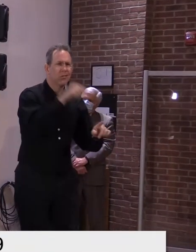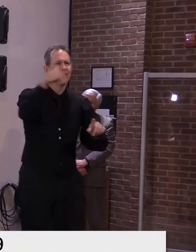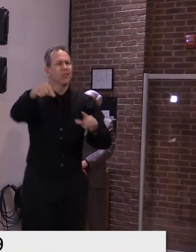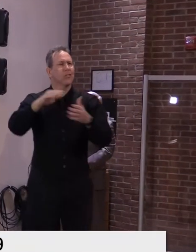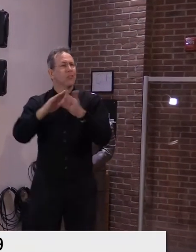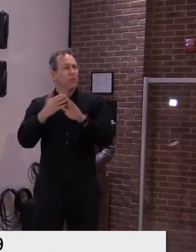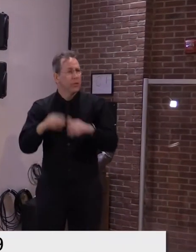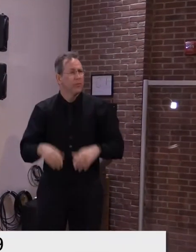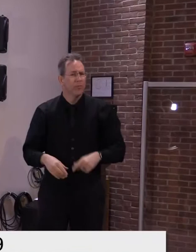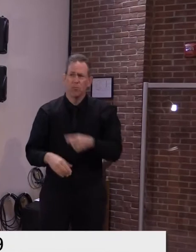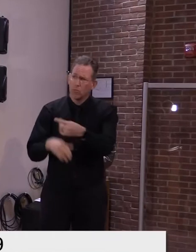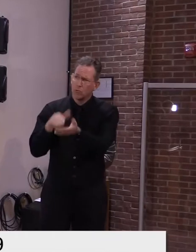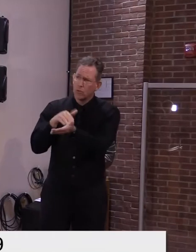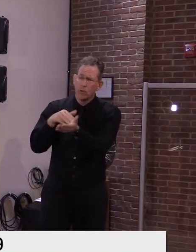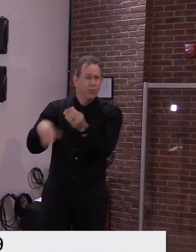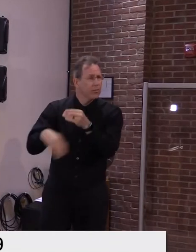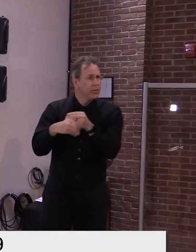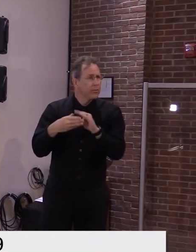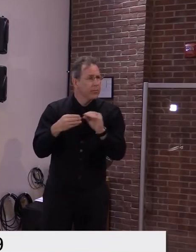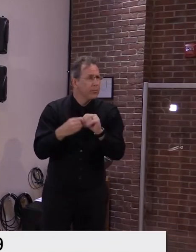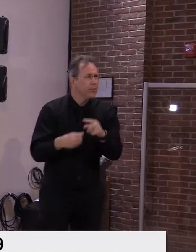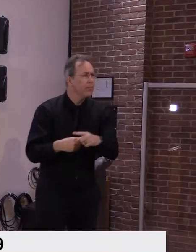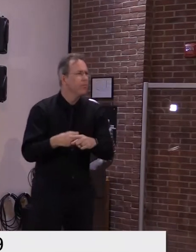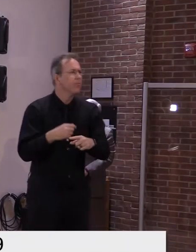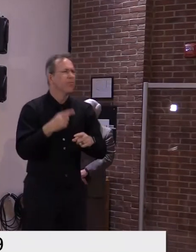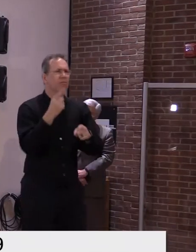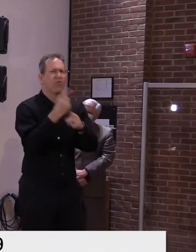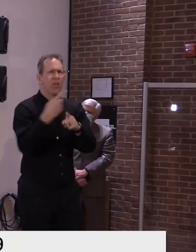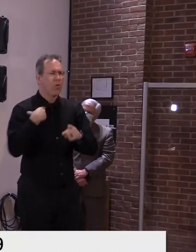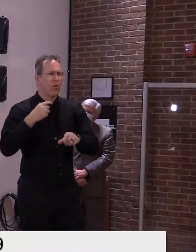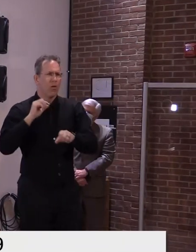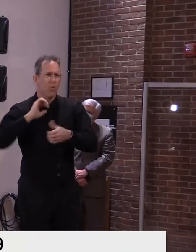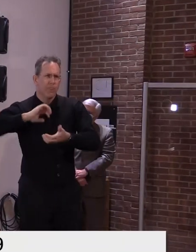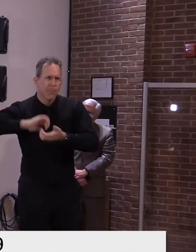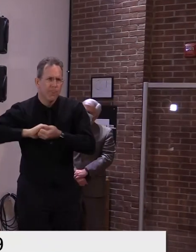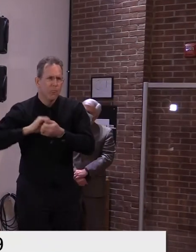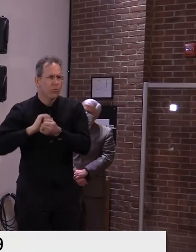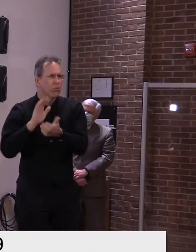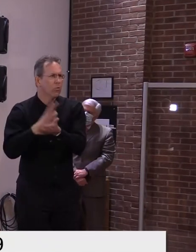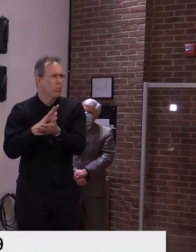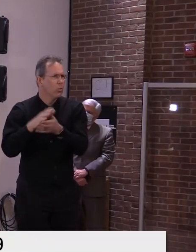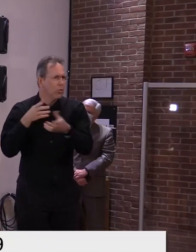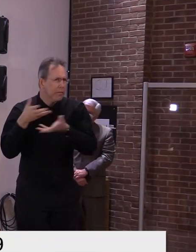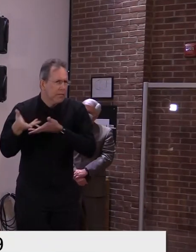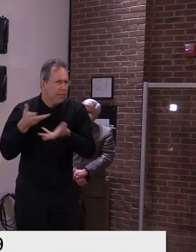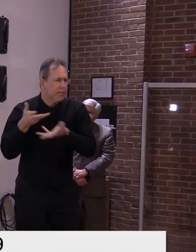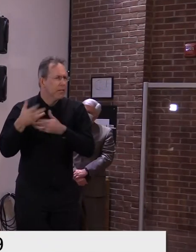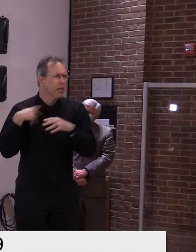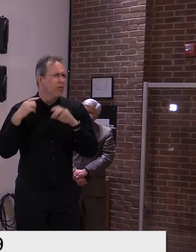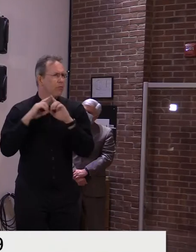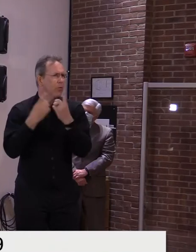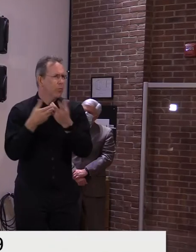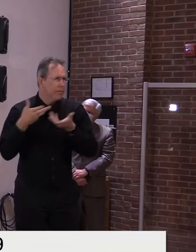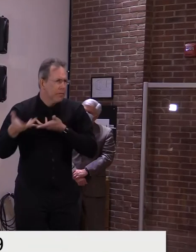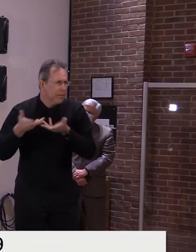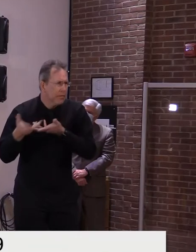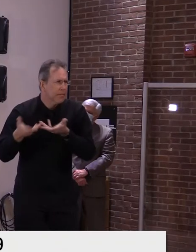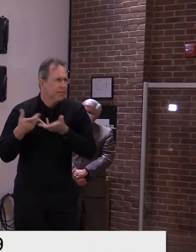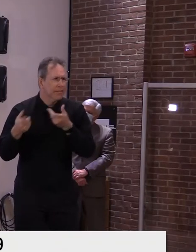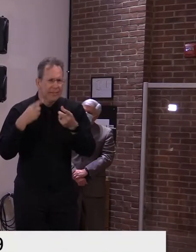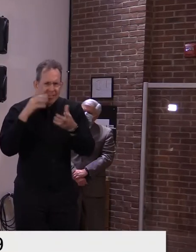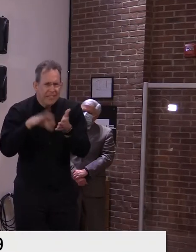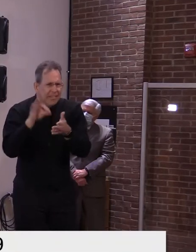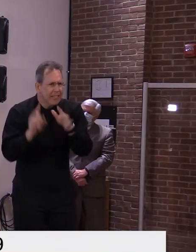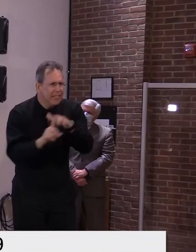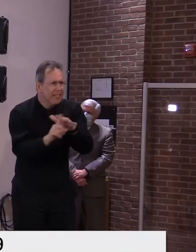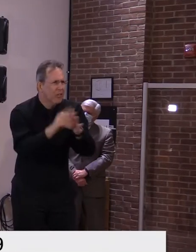Yeah, we work very closely with the schools and these school administrations when these occur, but at the same